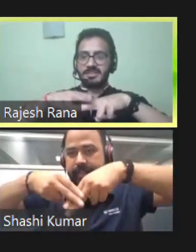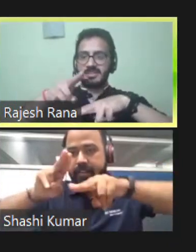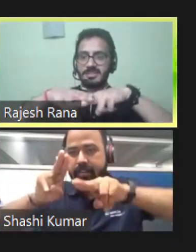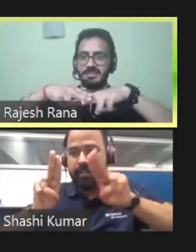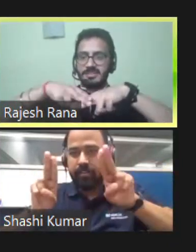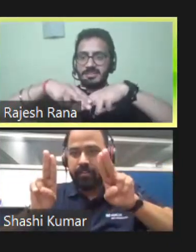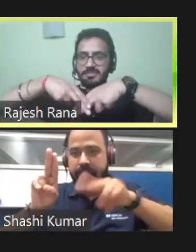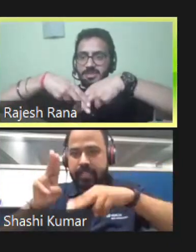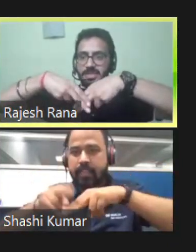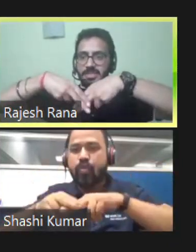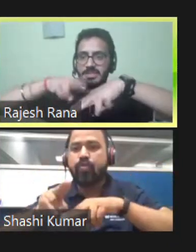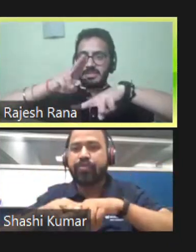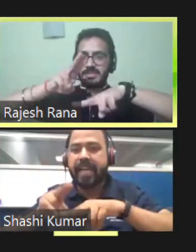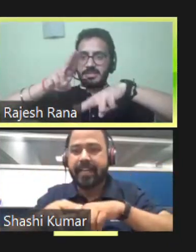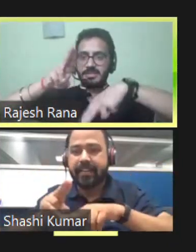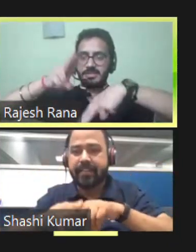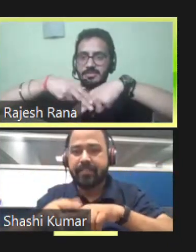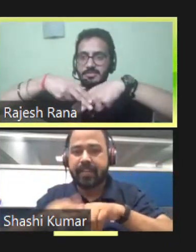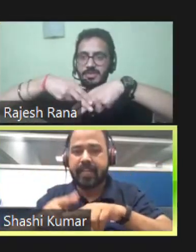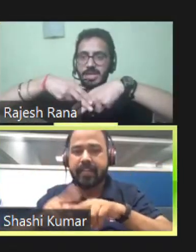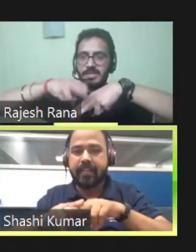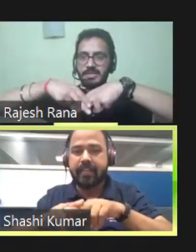Right? This? Friday.